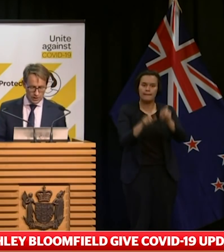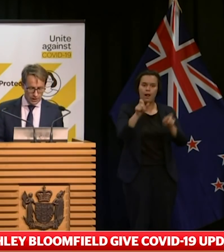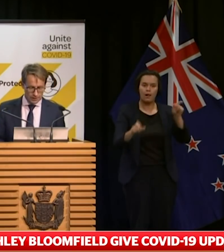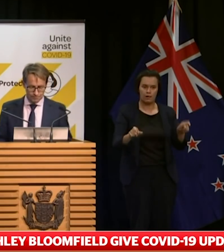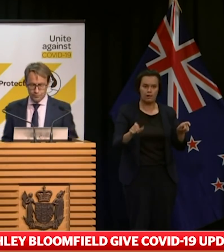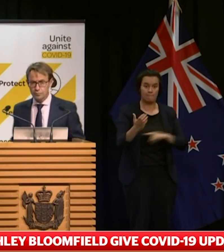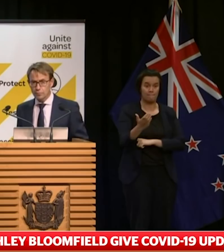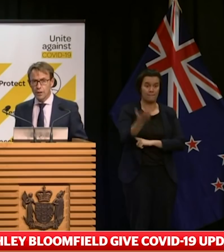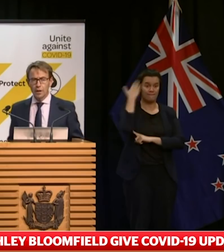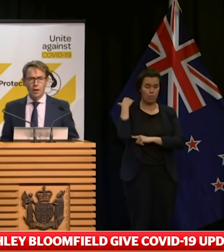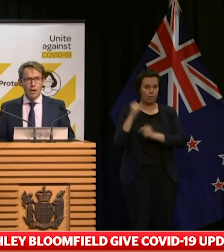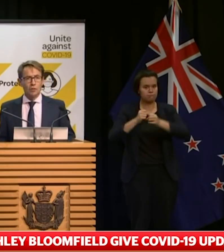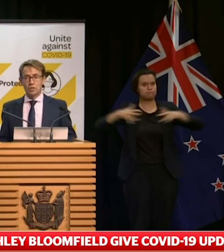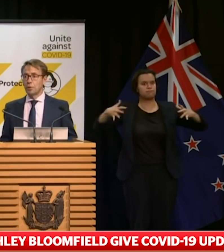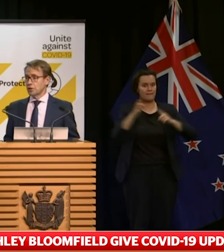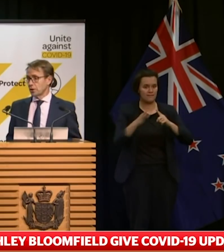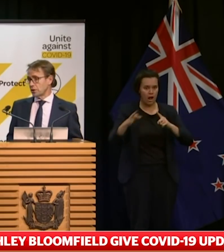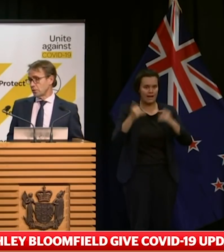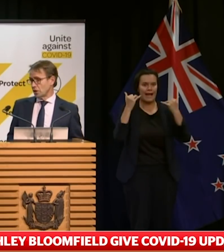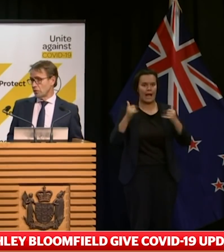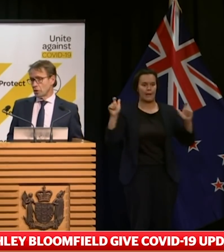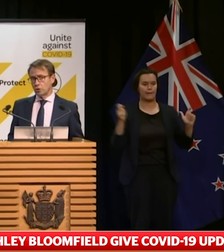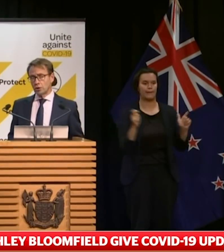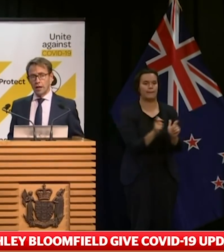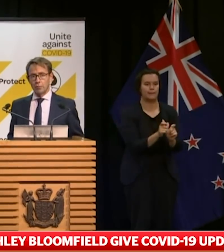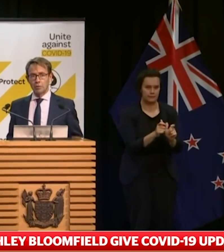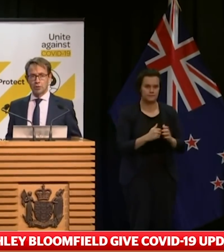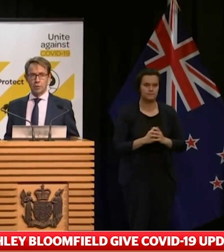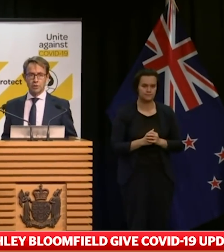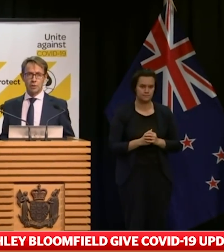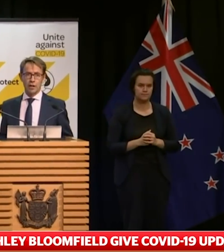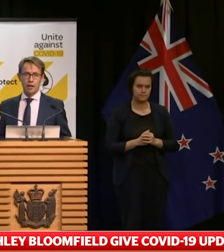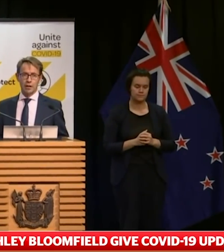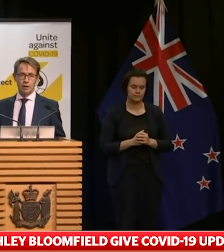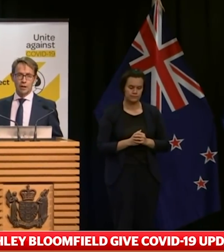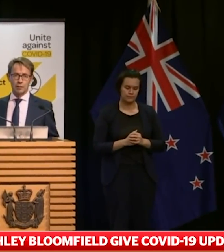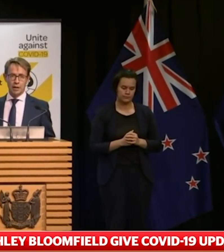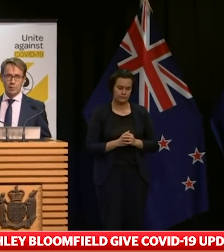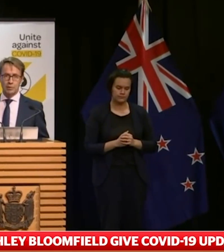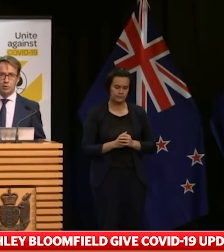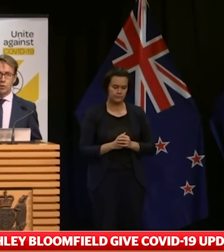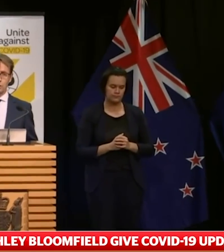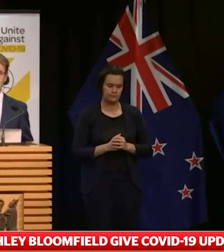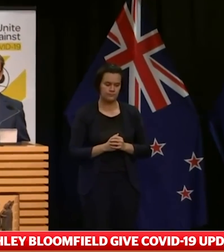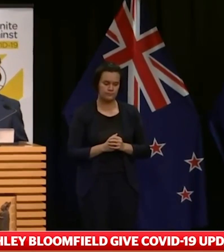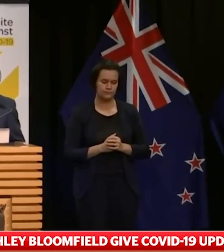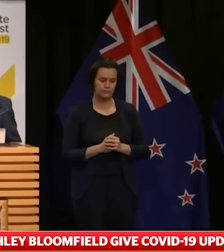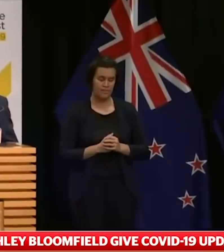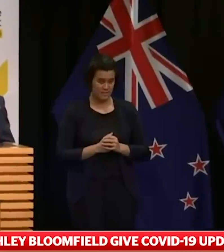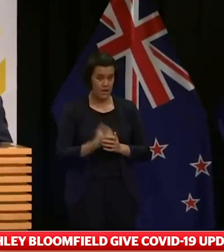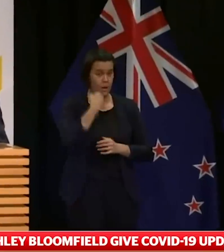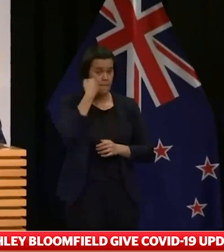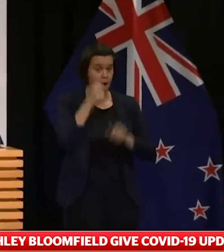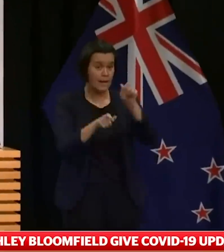dropped down. In response to this, we've seen a very good response by our Māori people in Auckland